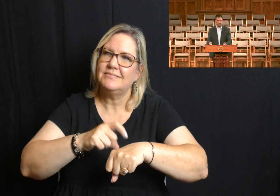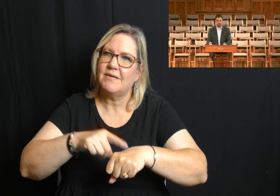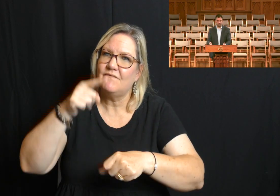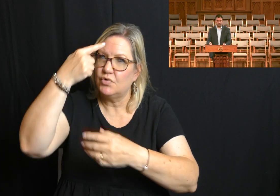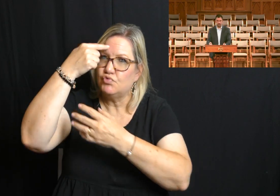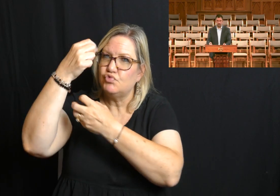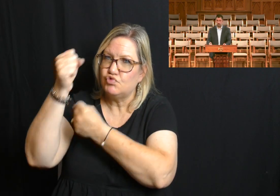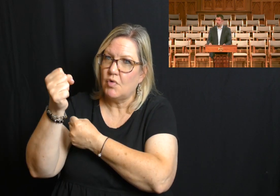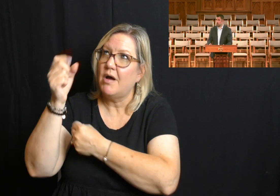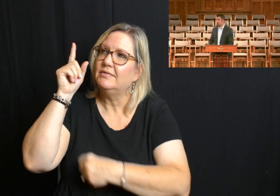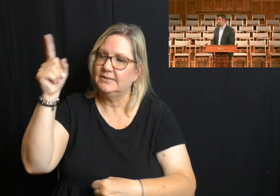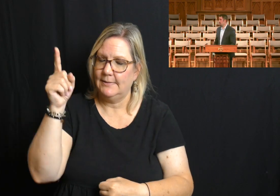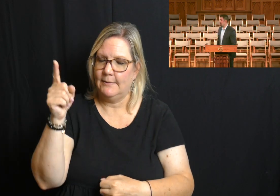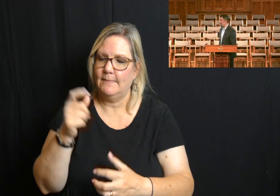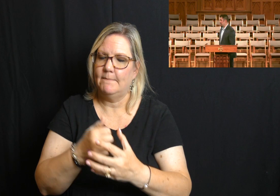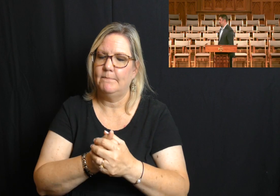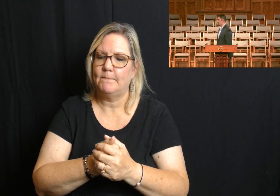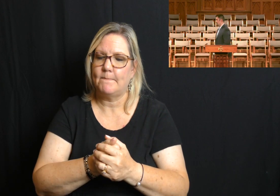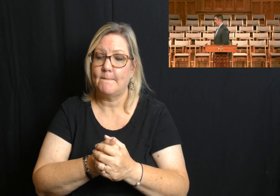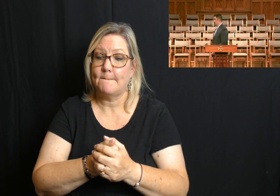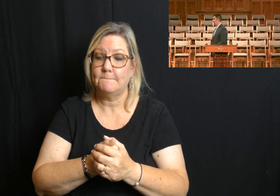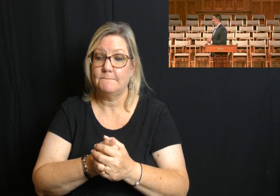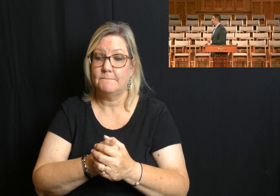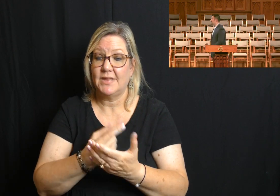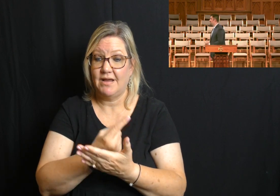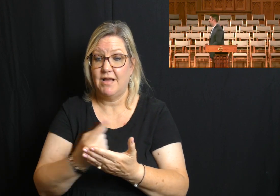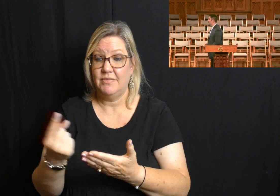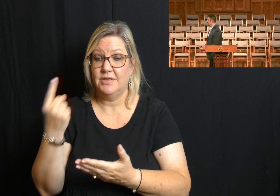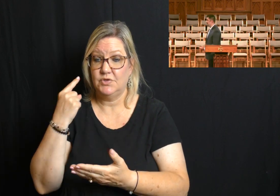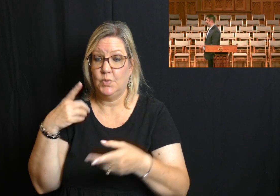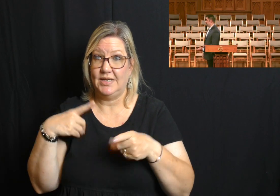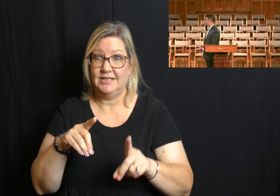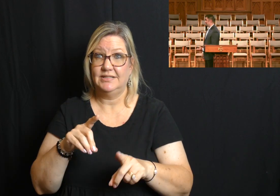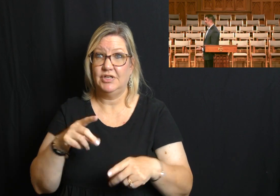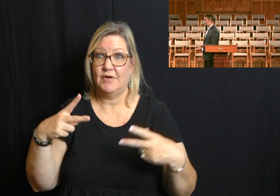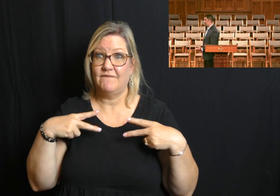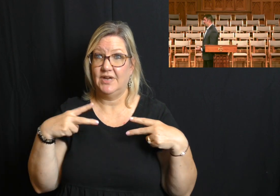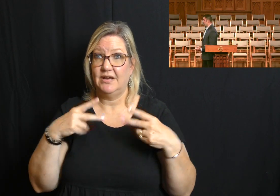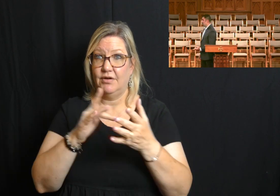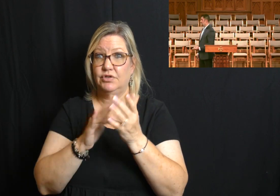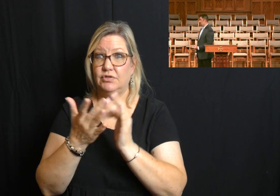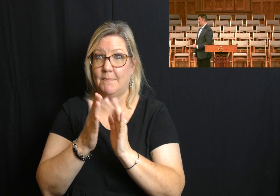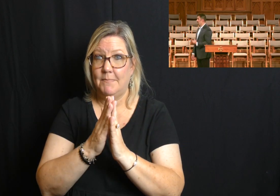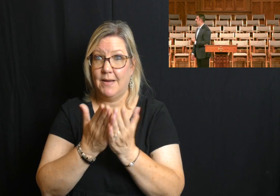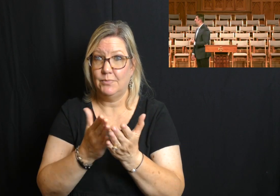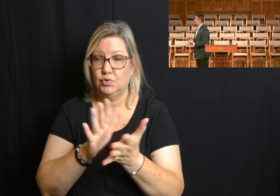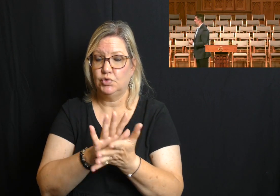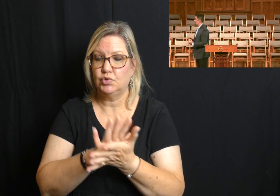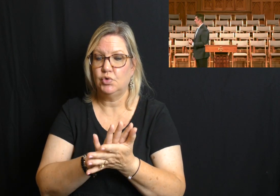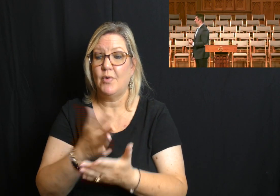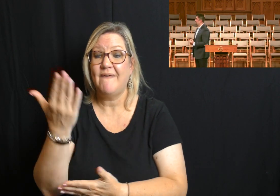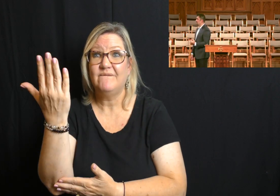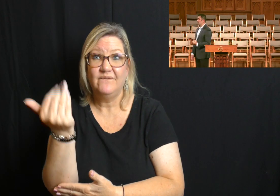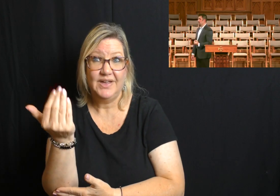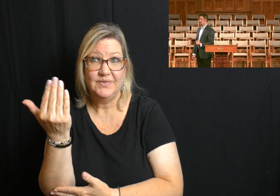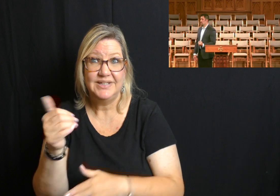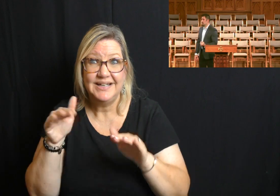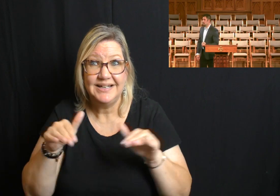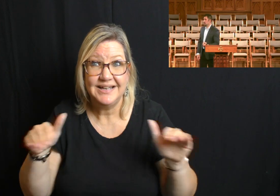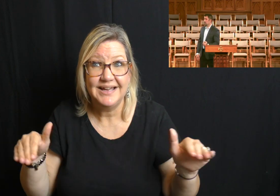him. This week during VBS, we had 15 kids that took that step. 15.